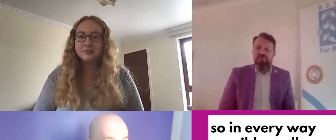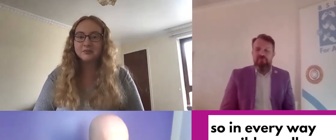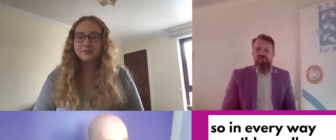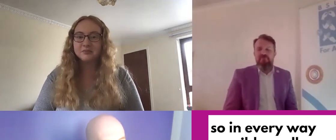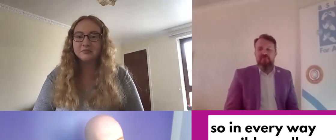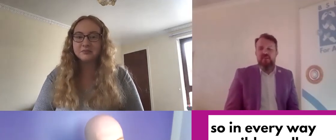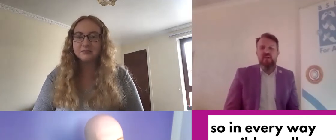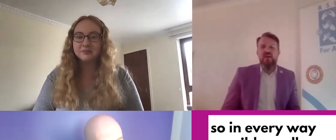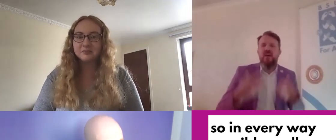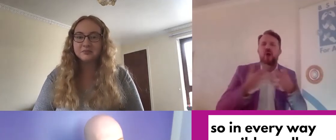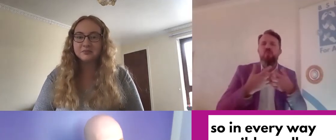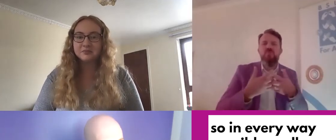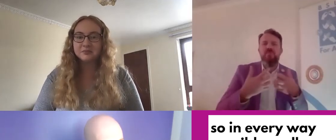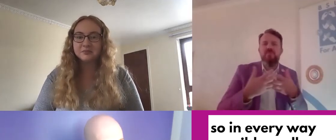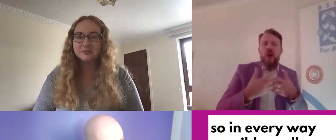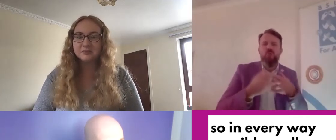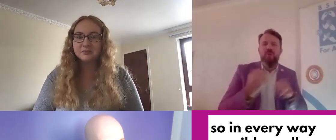every way possible, really.